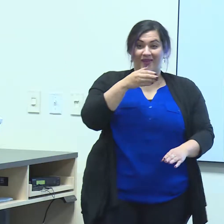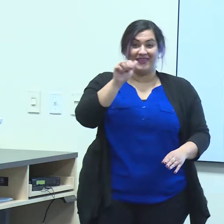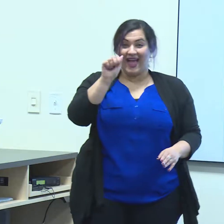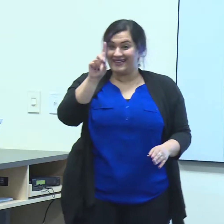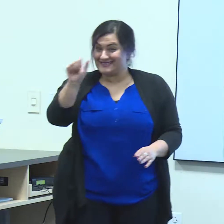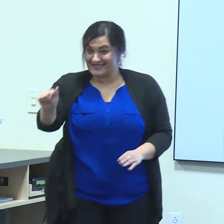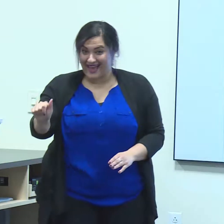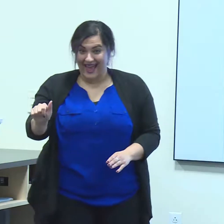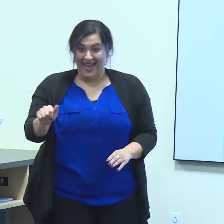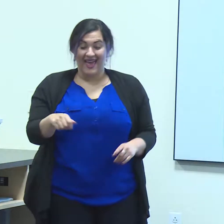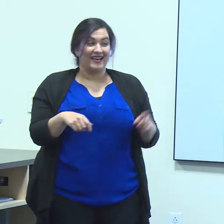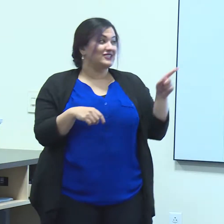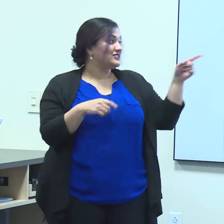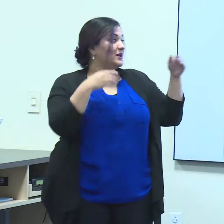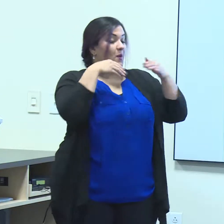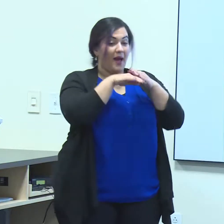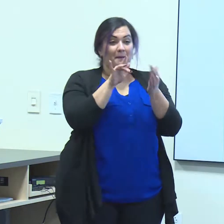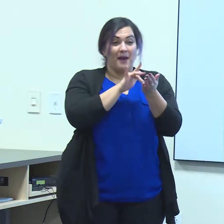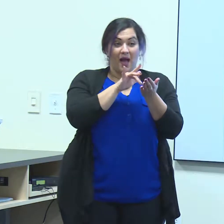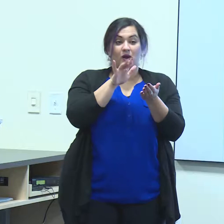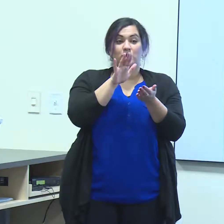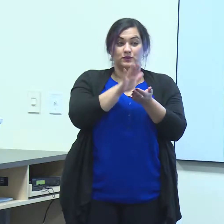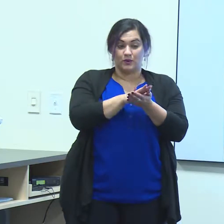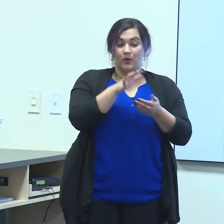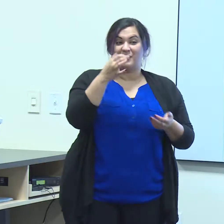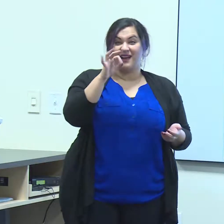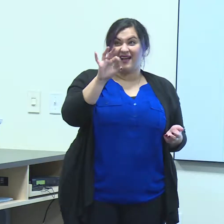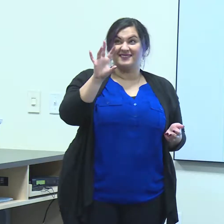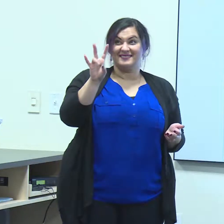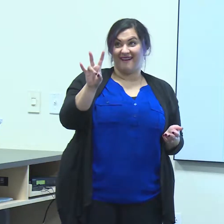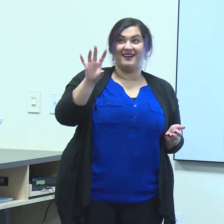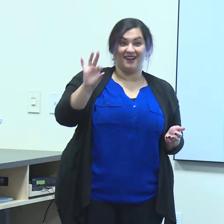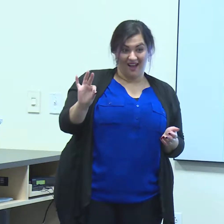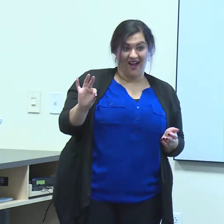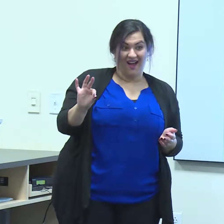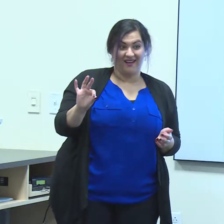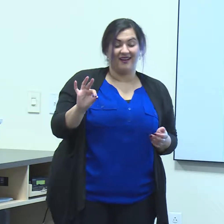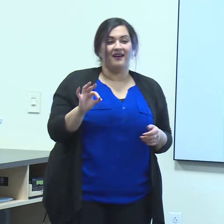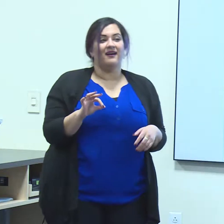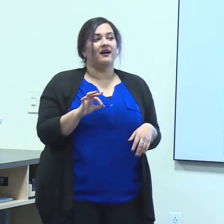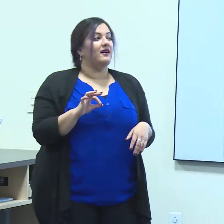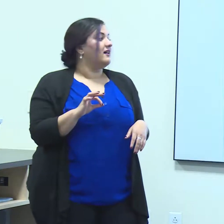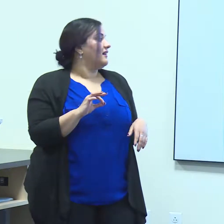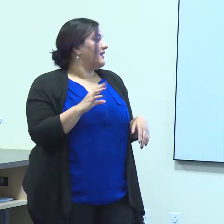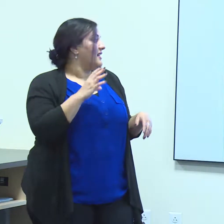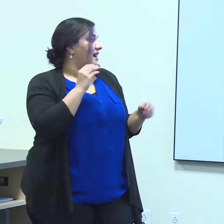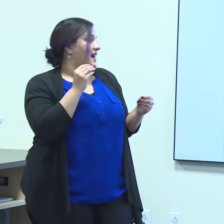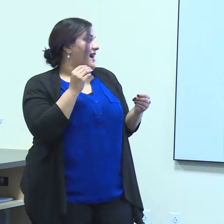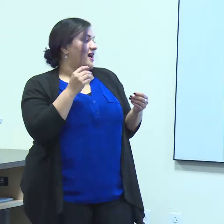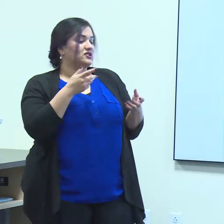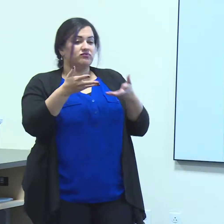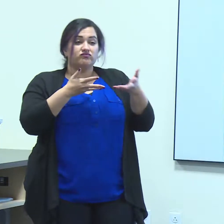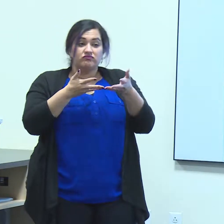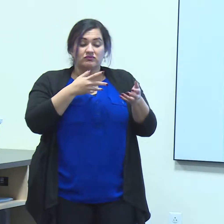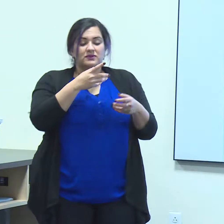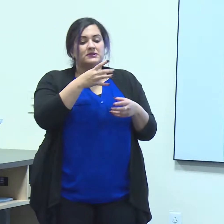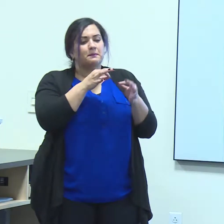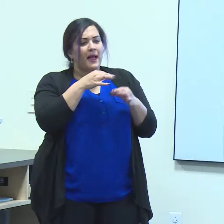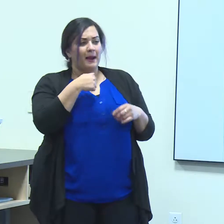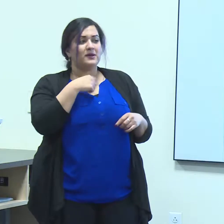who was deaf. And that was before, well, I guess this was in 1979 that she started school. And she was explaining to